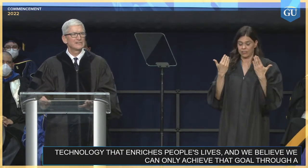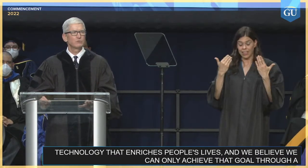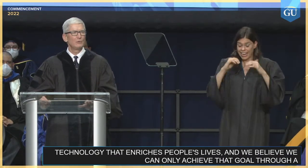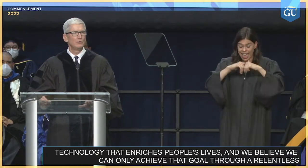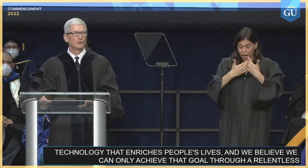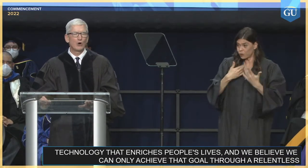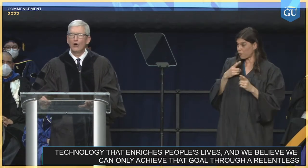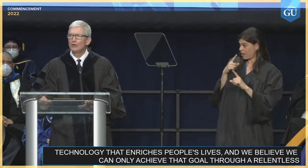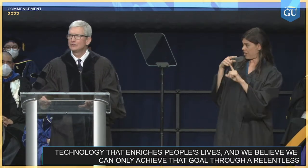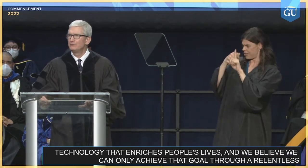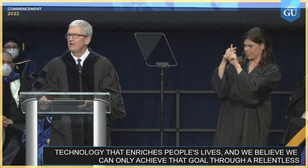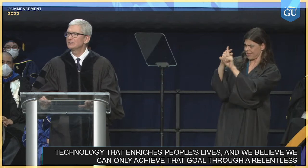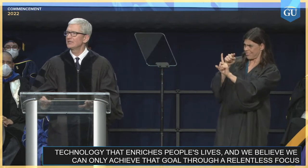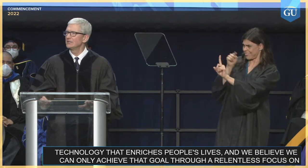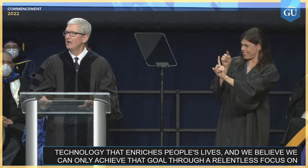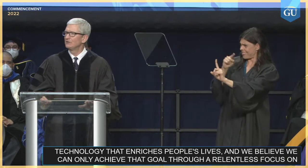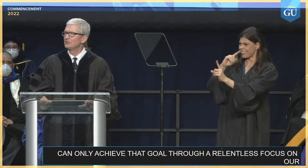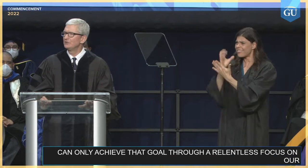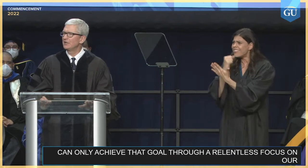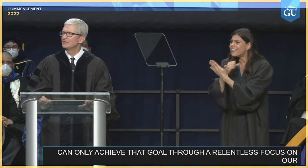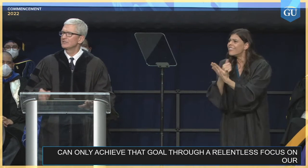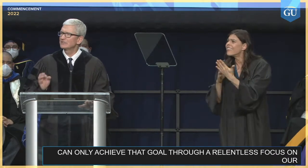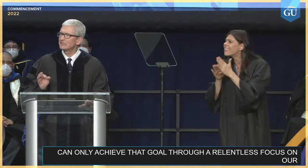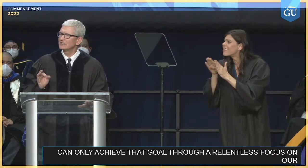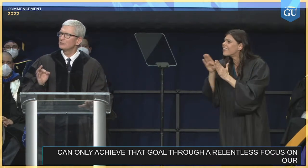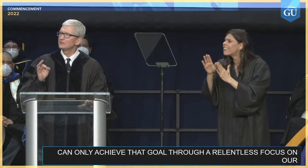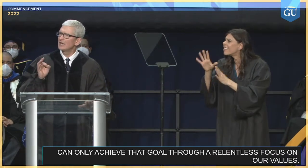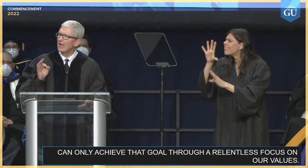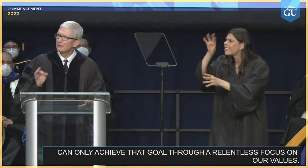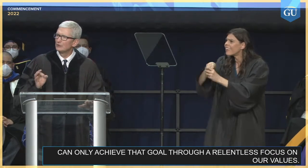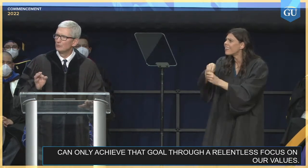we work hard to make technology that is accessible to everyone.